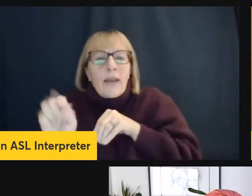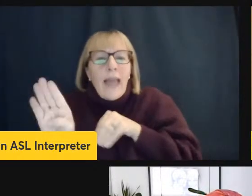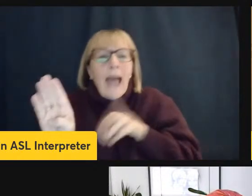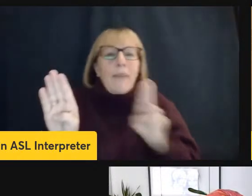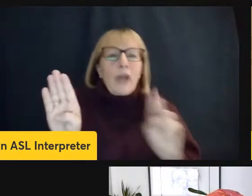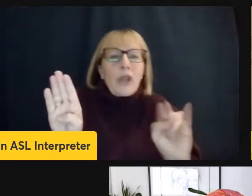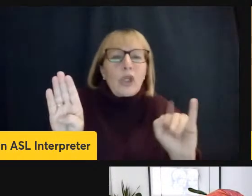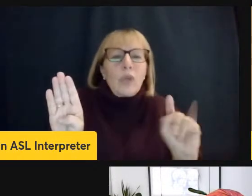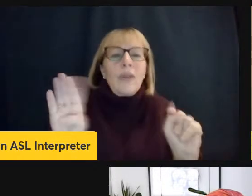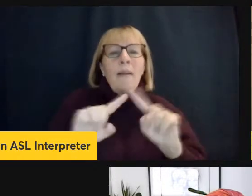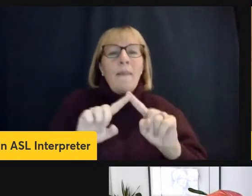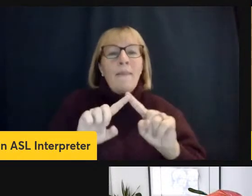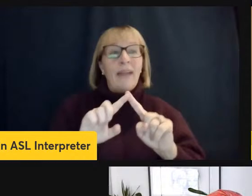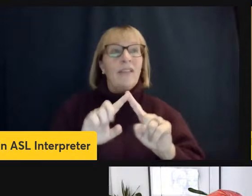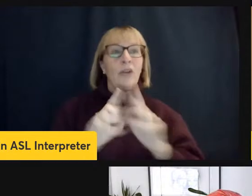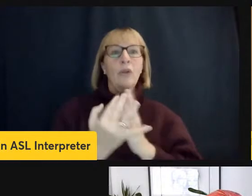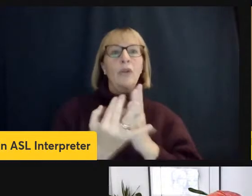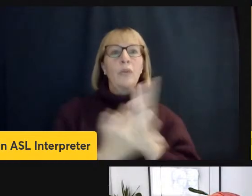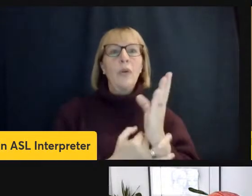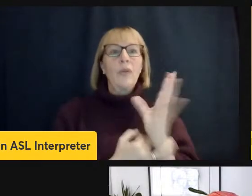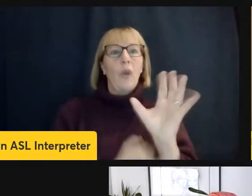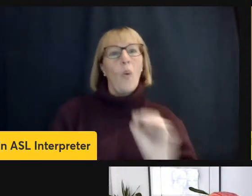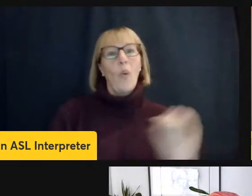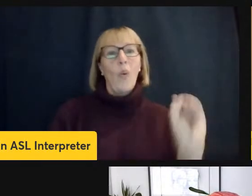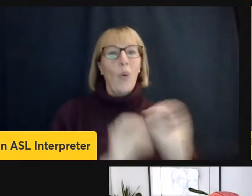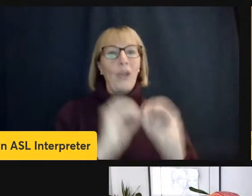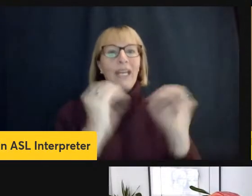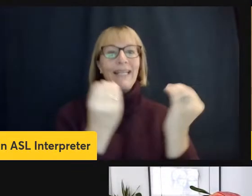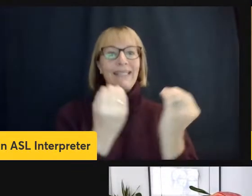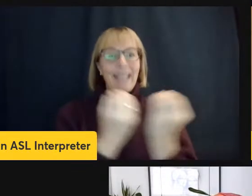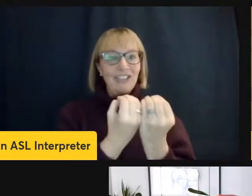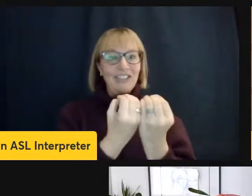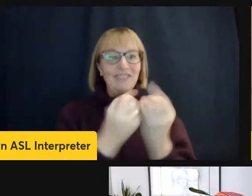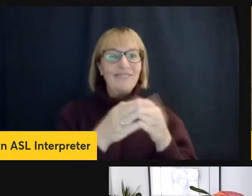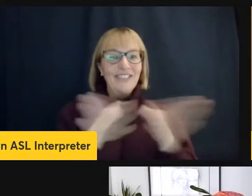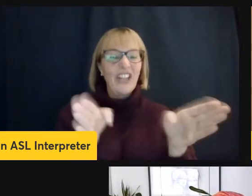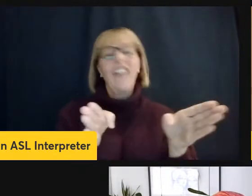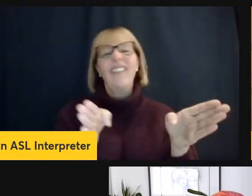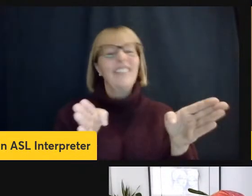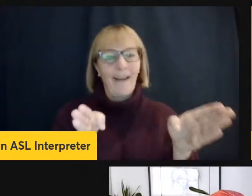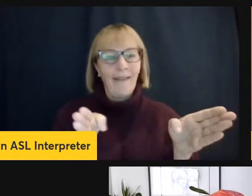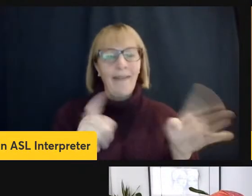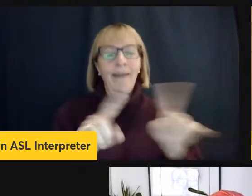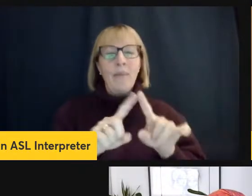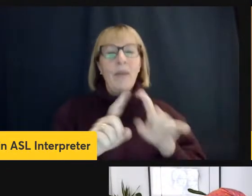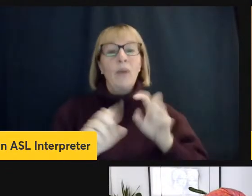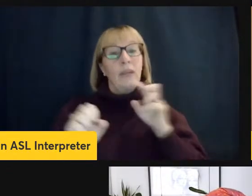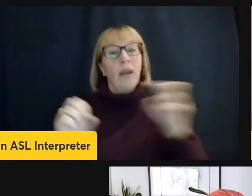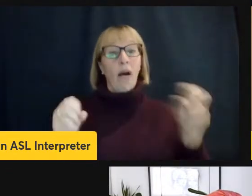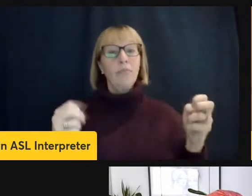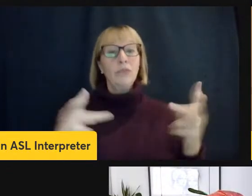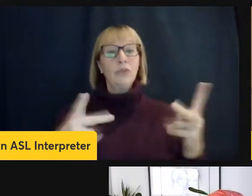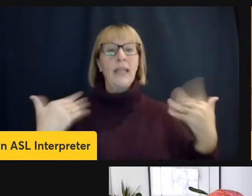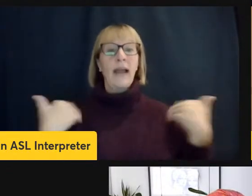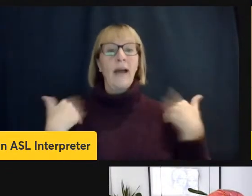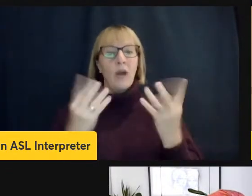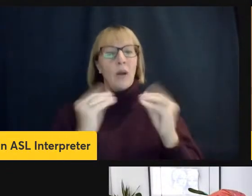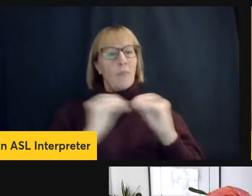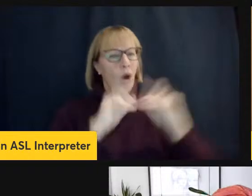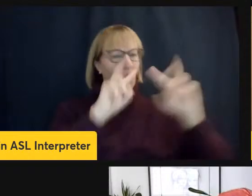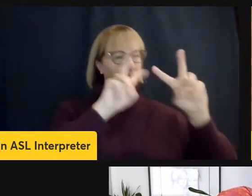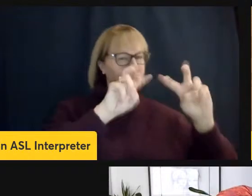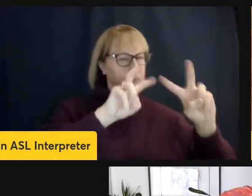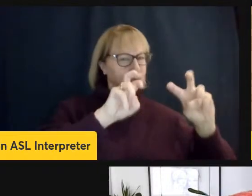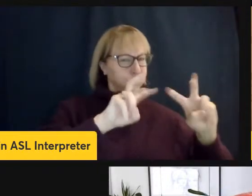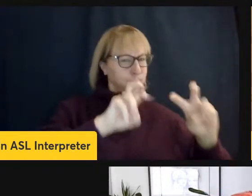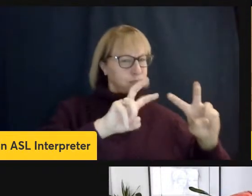across the organization. And wonderfully, because we have a single payer system, we have the opportunity to do a more thorough job. And so we're